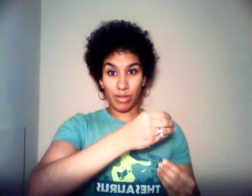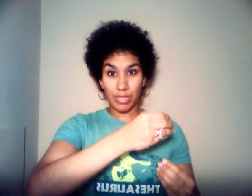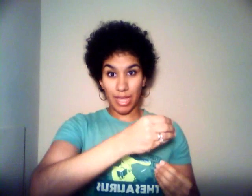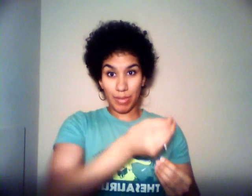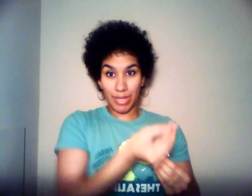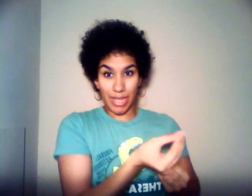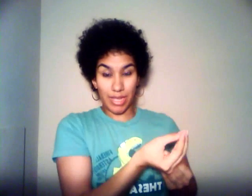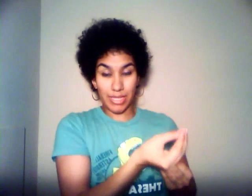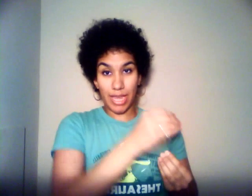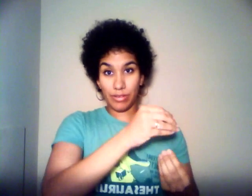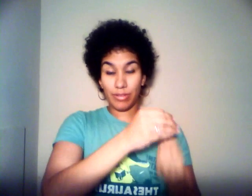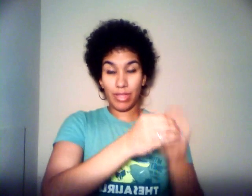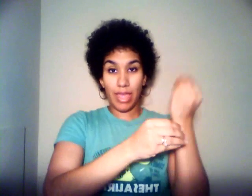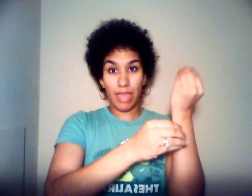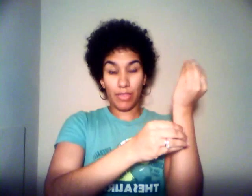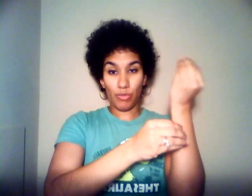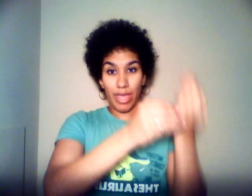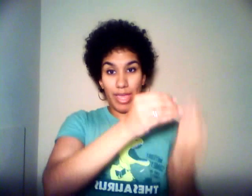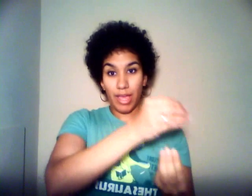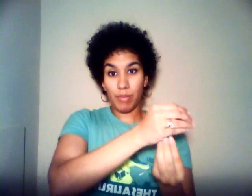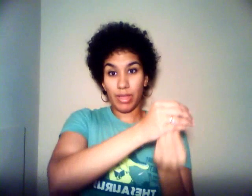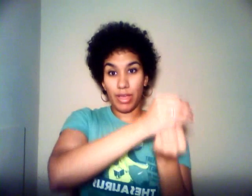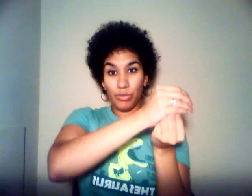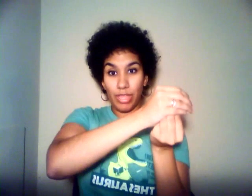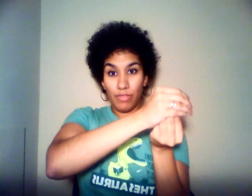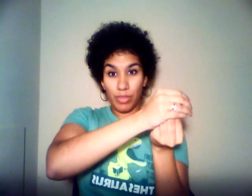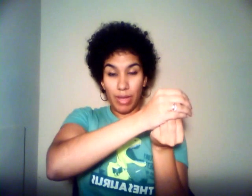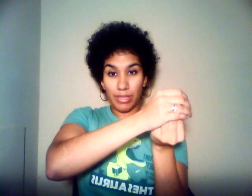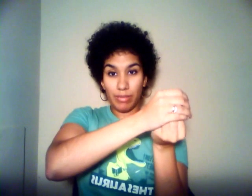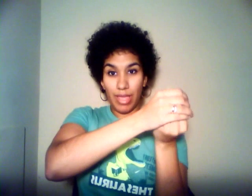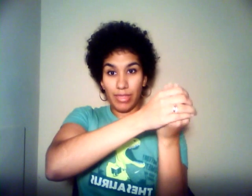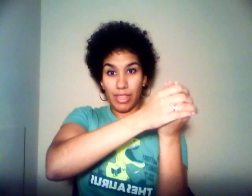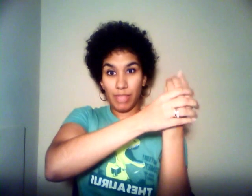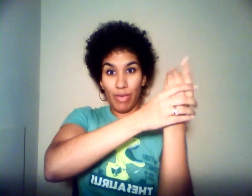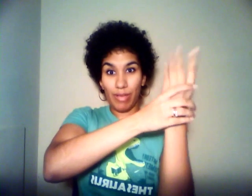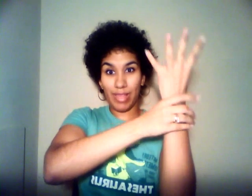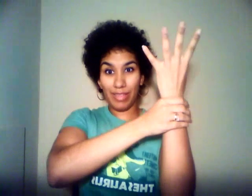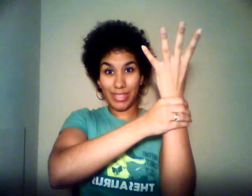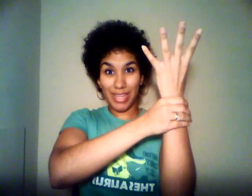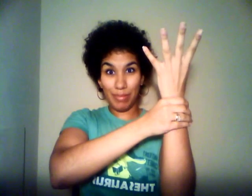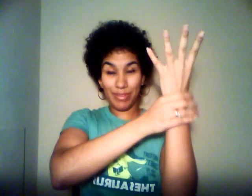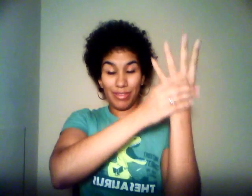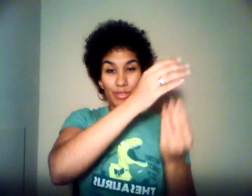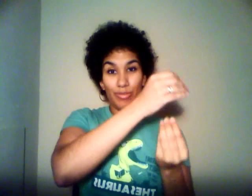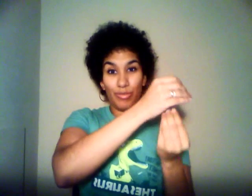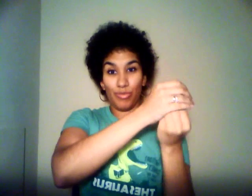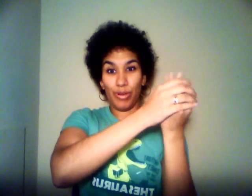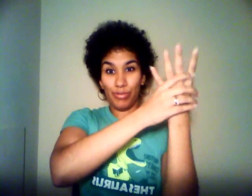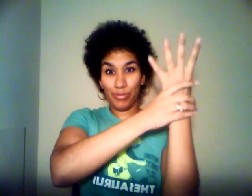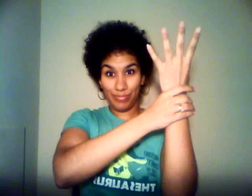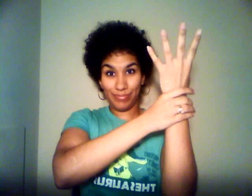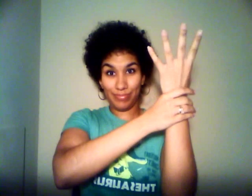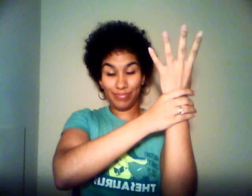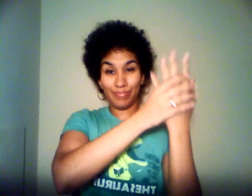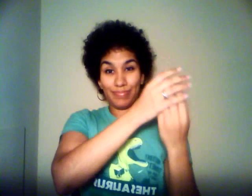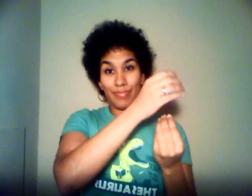top, kind of like a container, and then the right hand comes underneath from the bottom and then sprouts out the top. Grow,